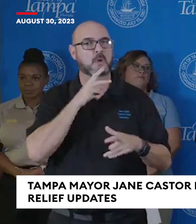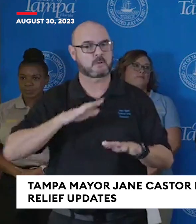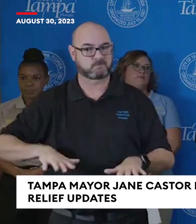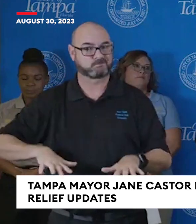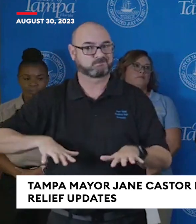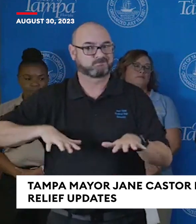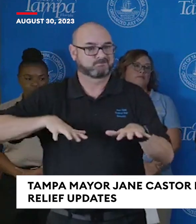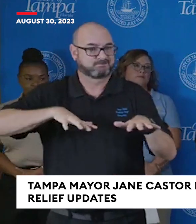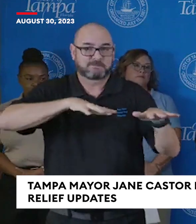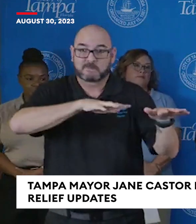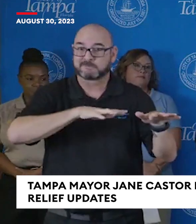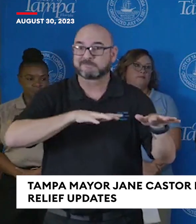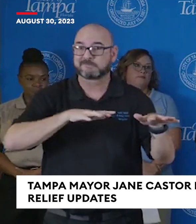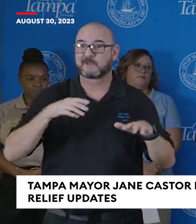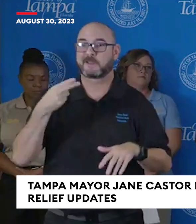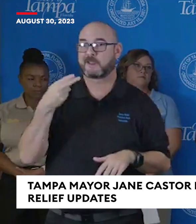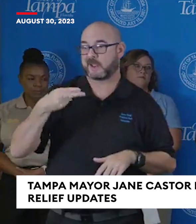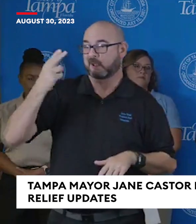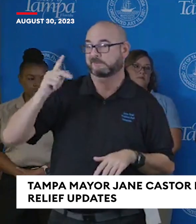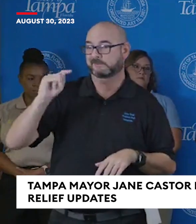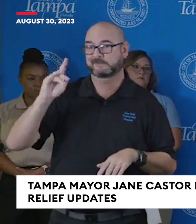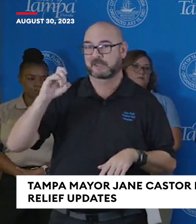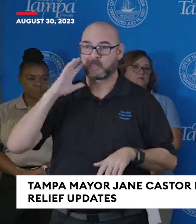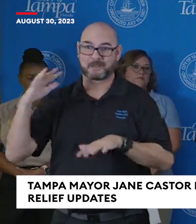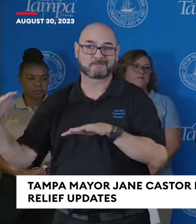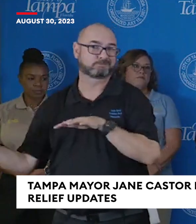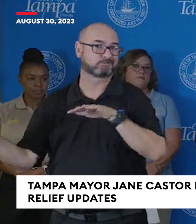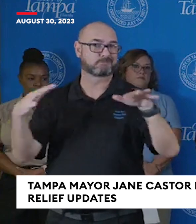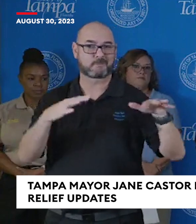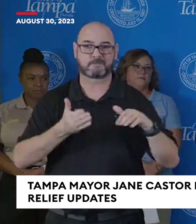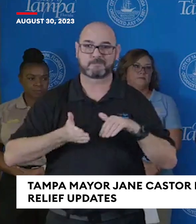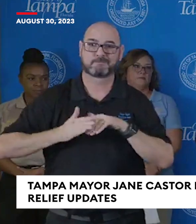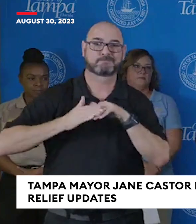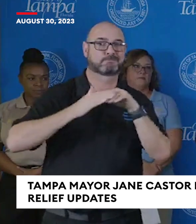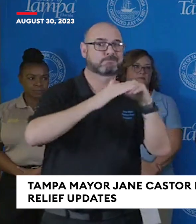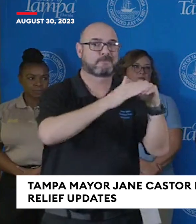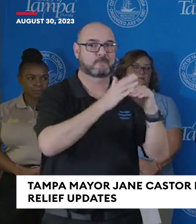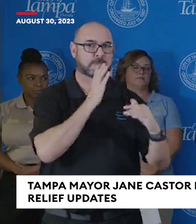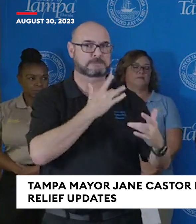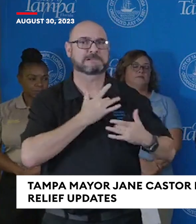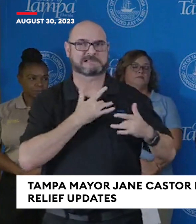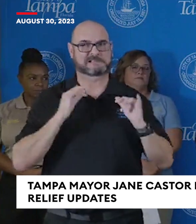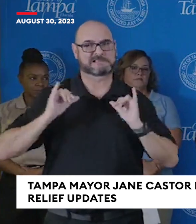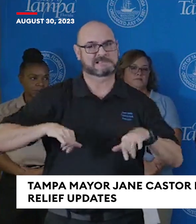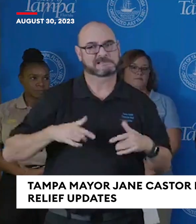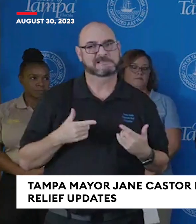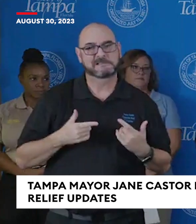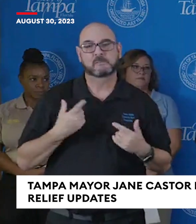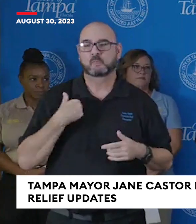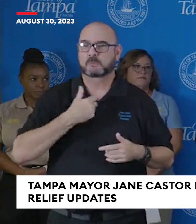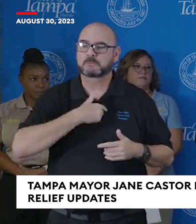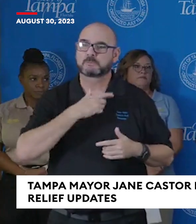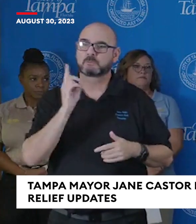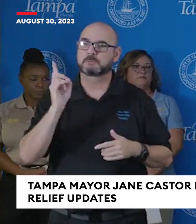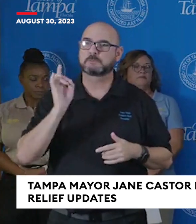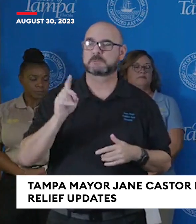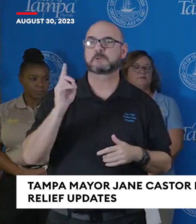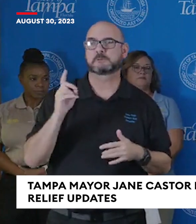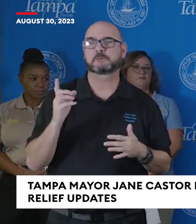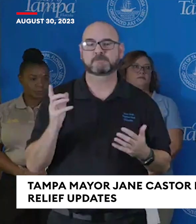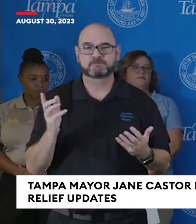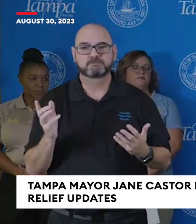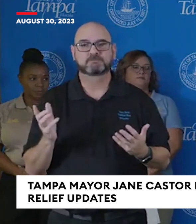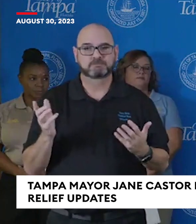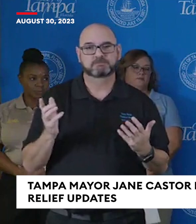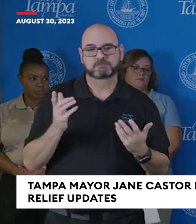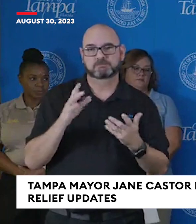of today. In fact, Tampa police officers responded to multiple cars stuck in flooded